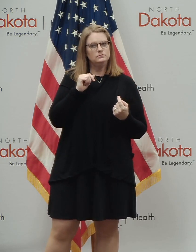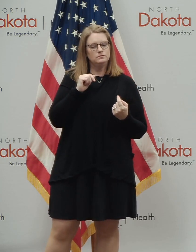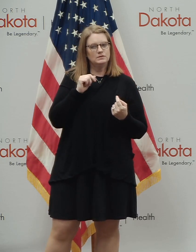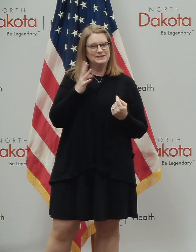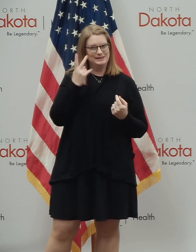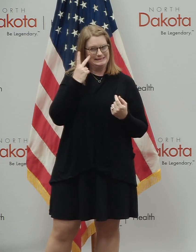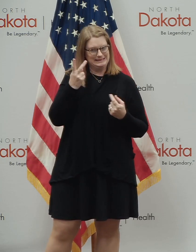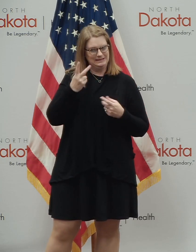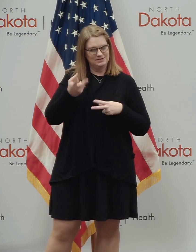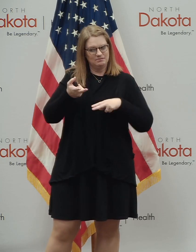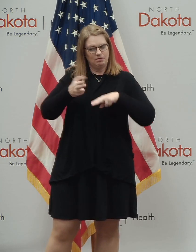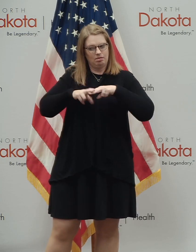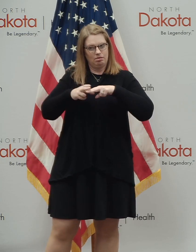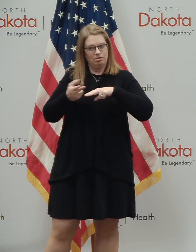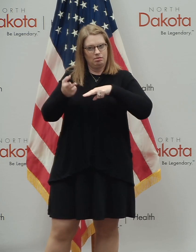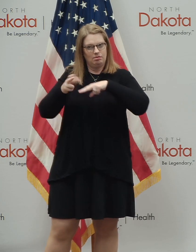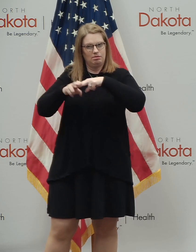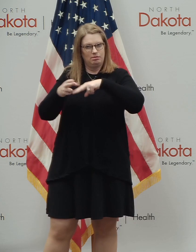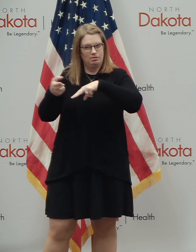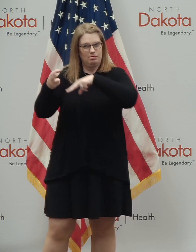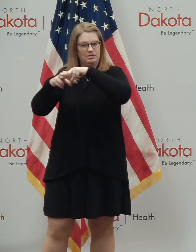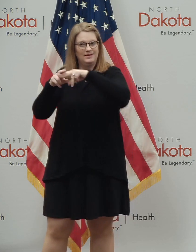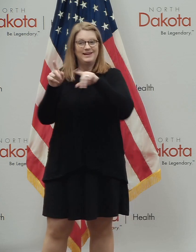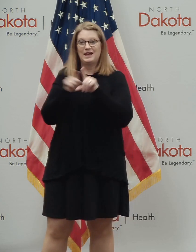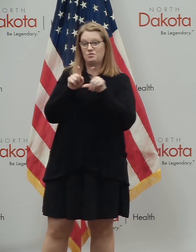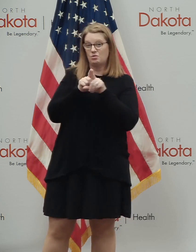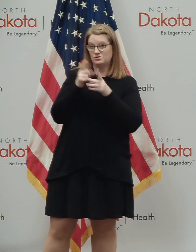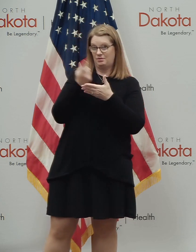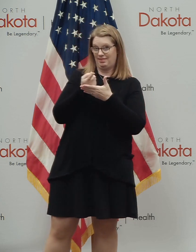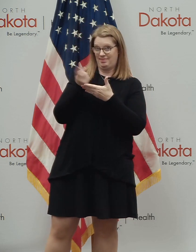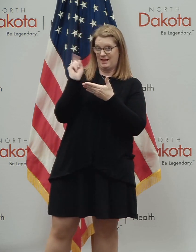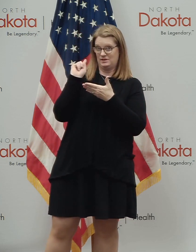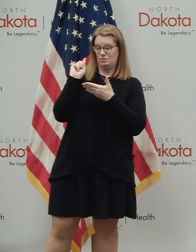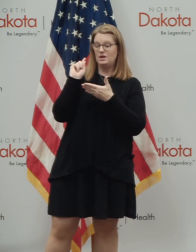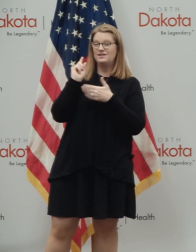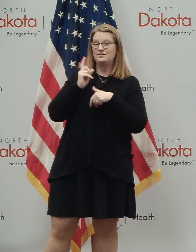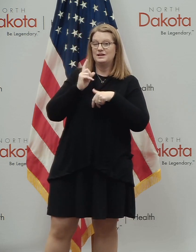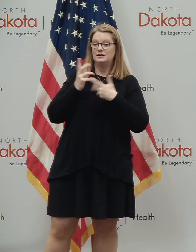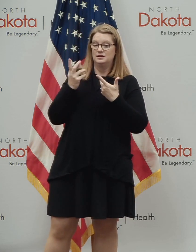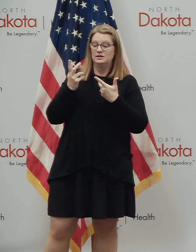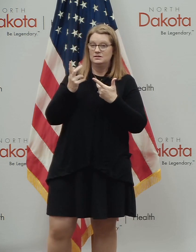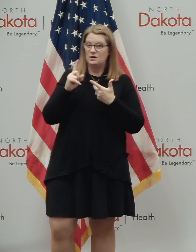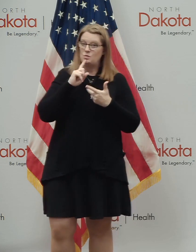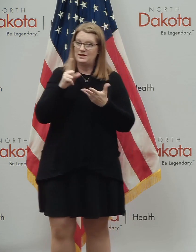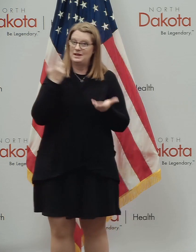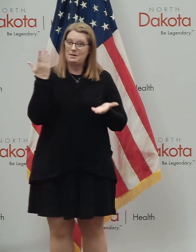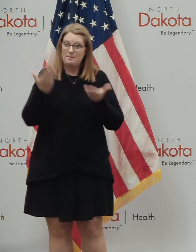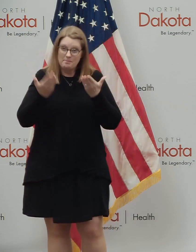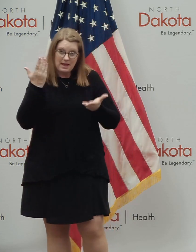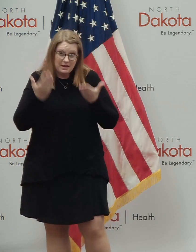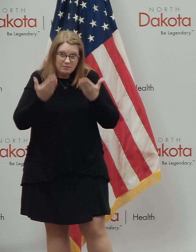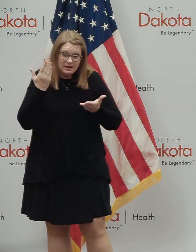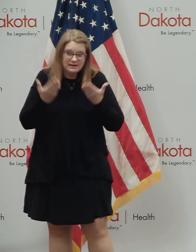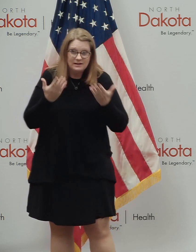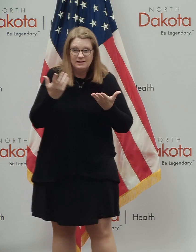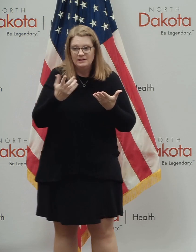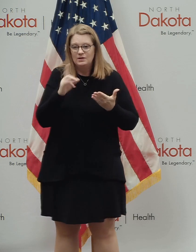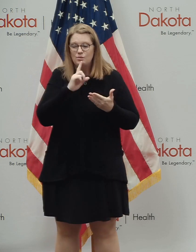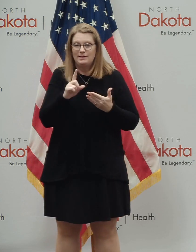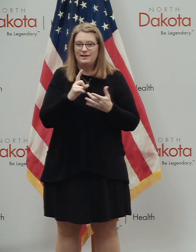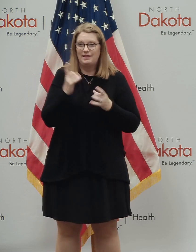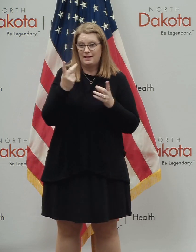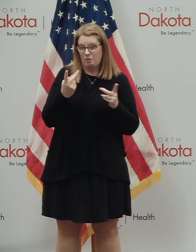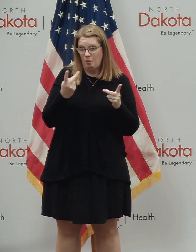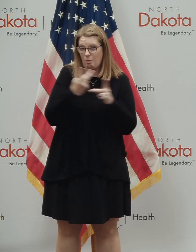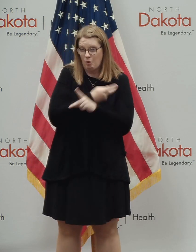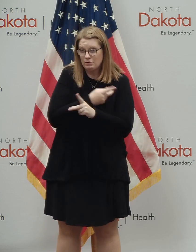increases lately, we also know that right now, we said last week that this is a time when we said a week ago that we may be entering kind of the darkest